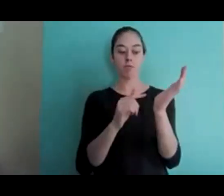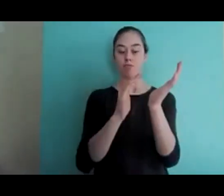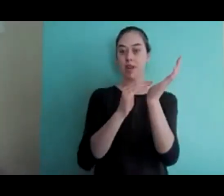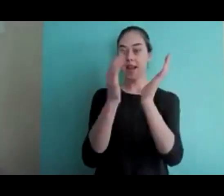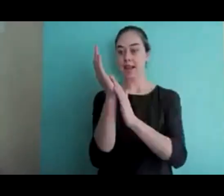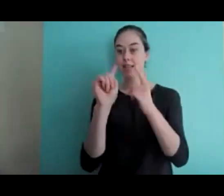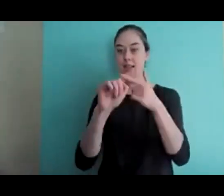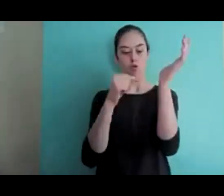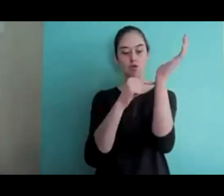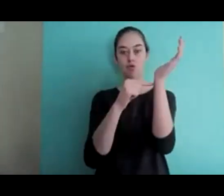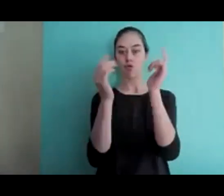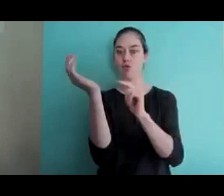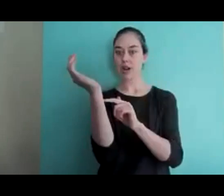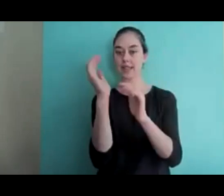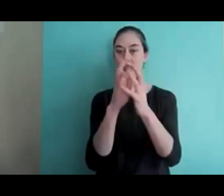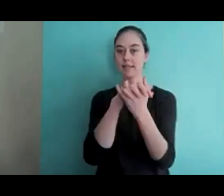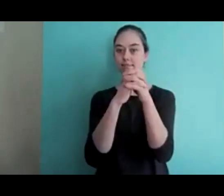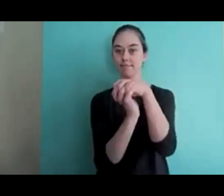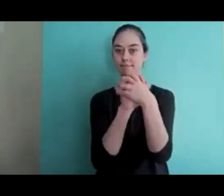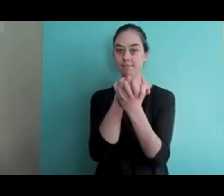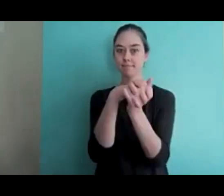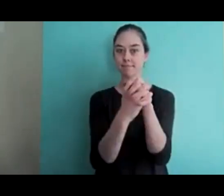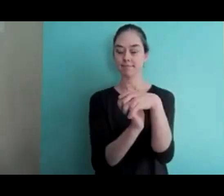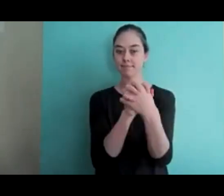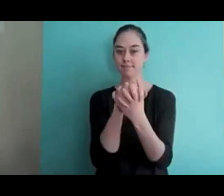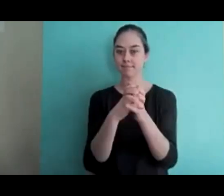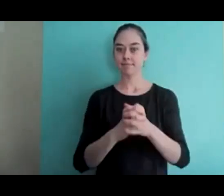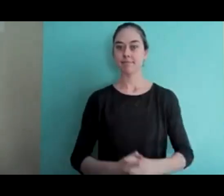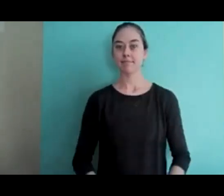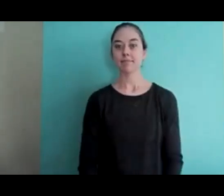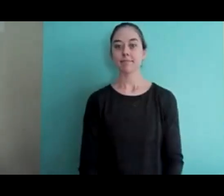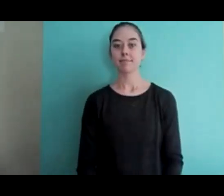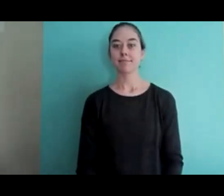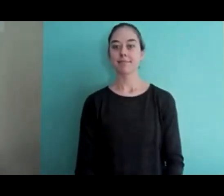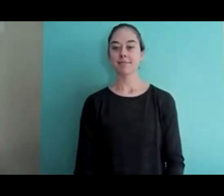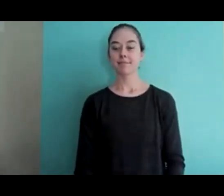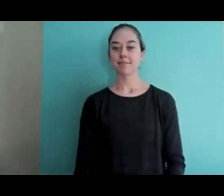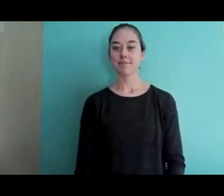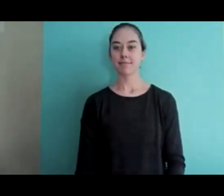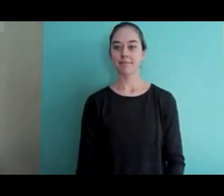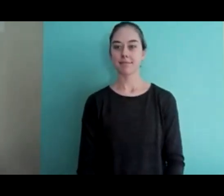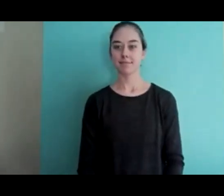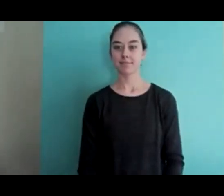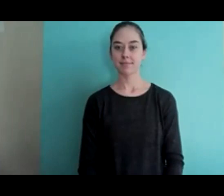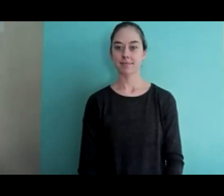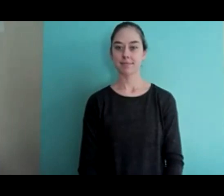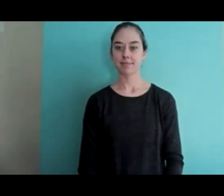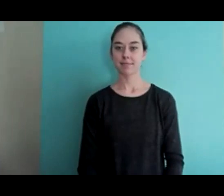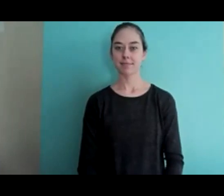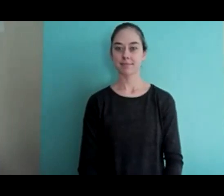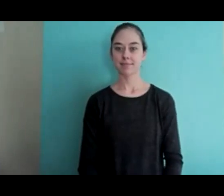wrists now. Roll them out, hands and wrists. Join them up together. Loosen out the